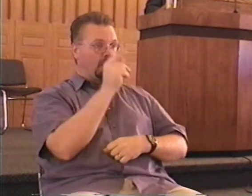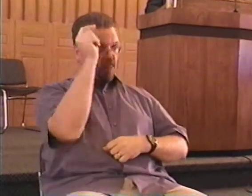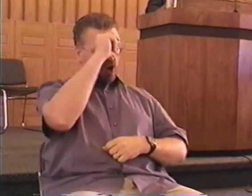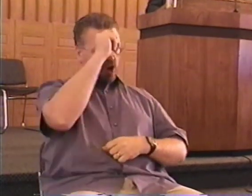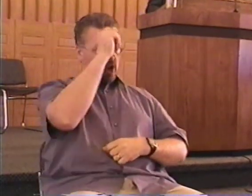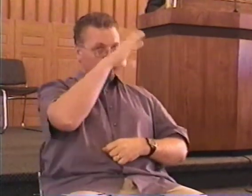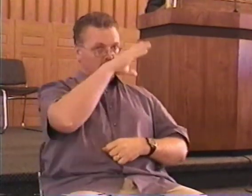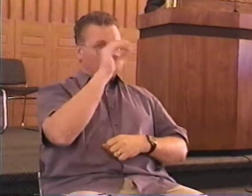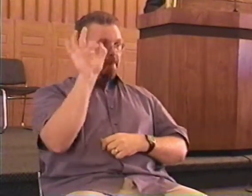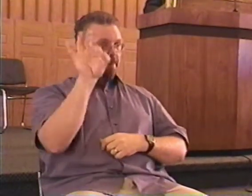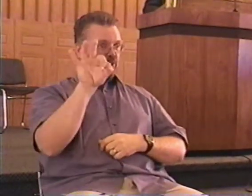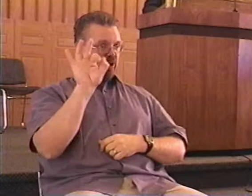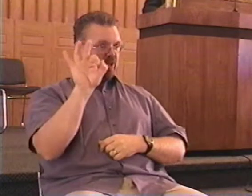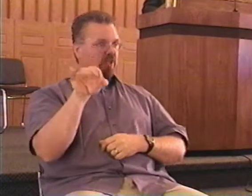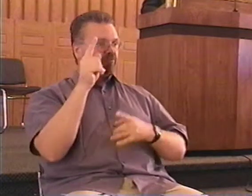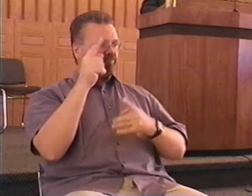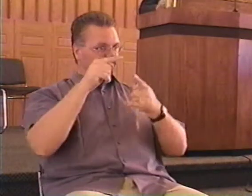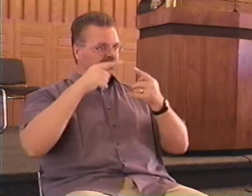preaching, etc.,